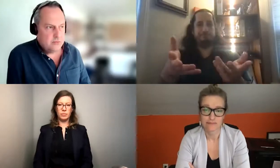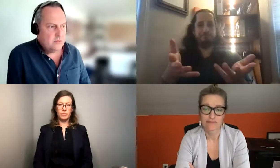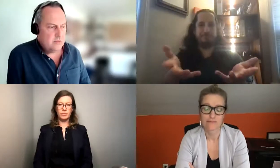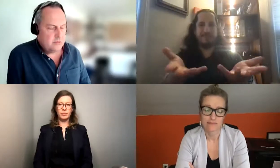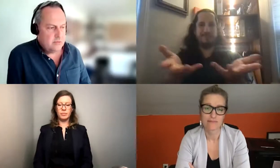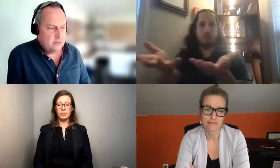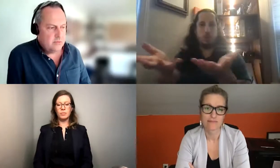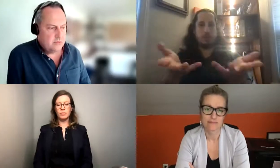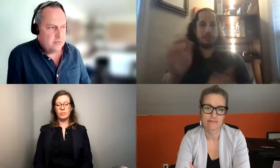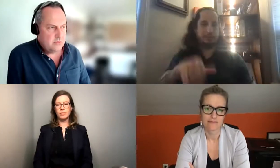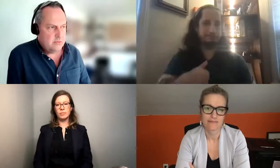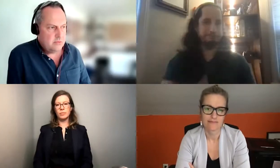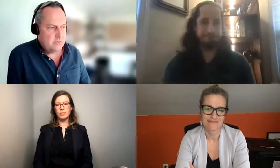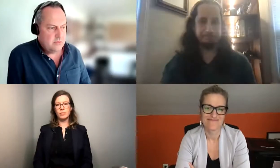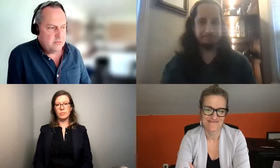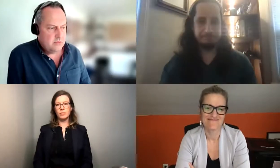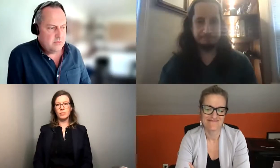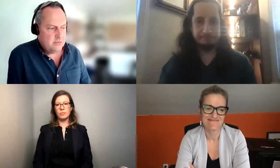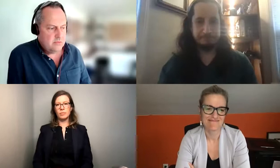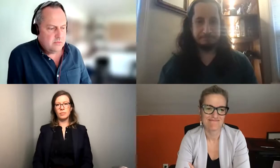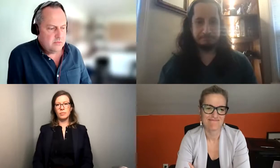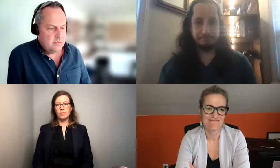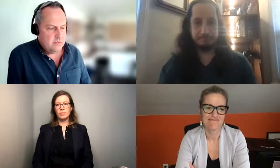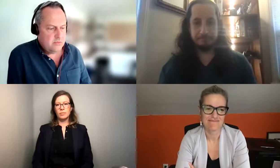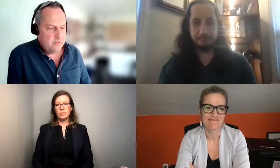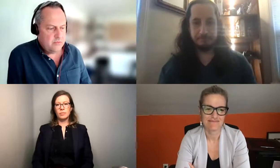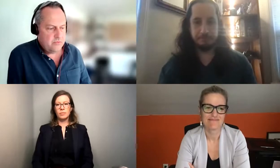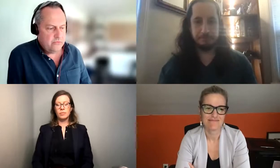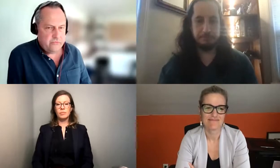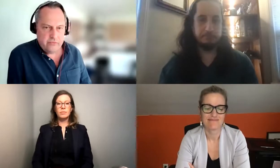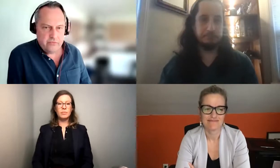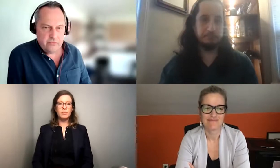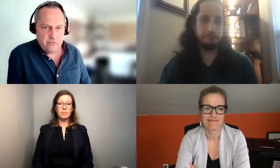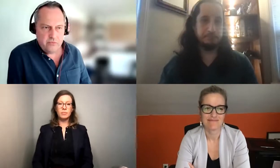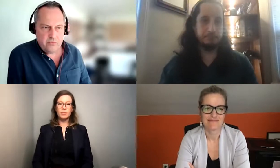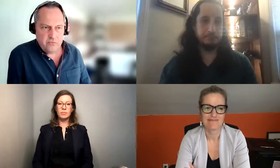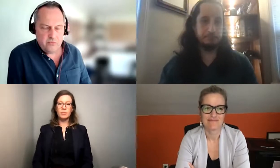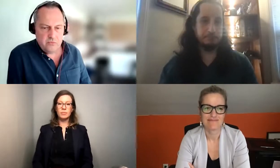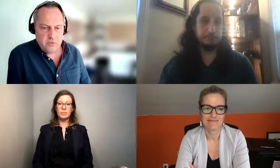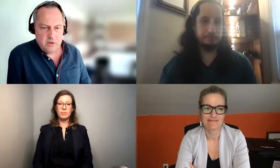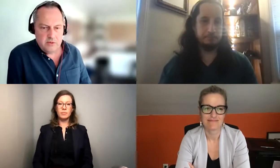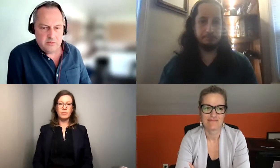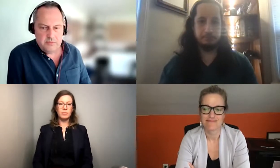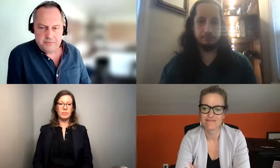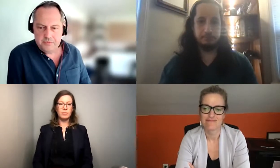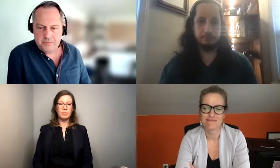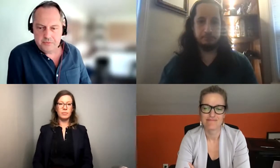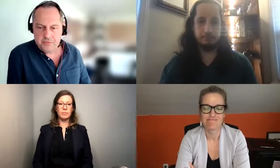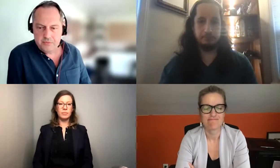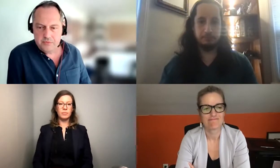maintain the data and making sure that we're accounting for these various isms?